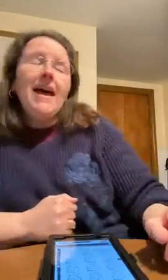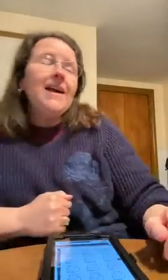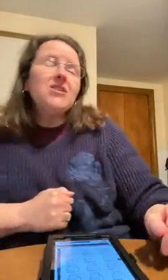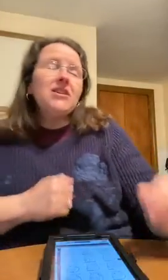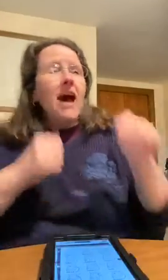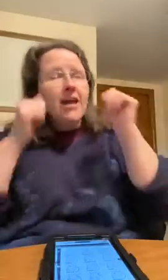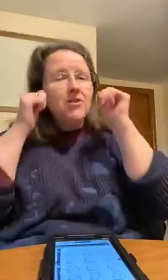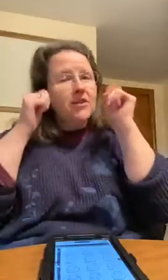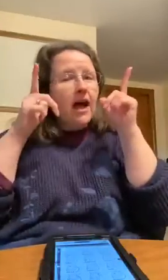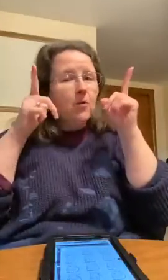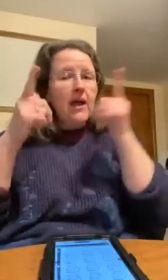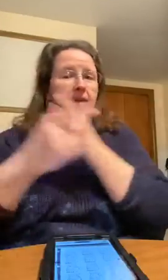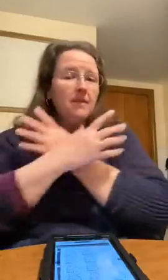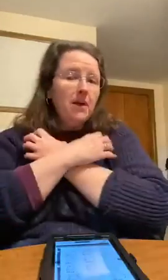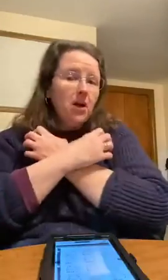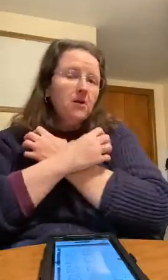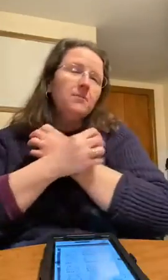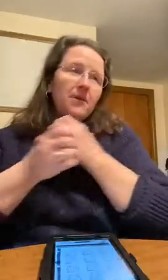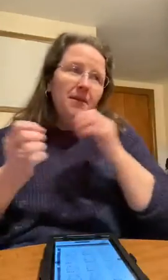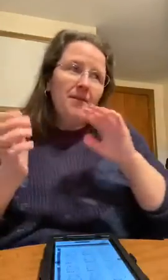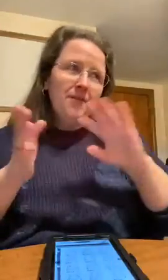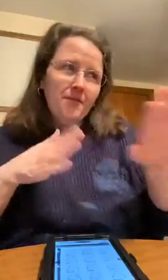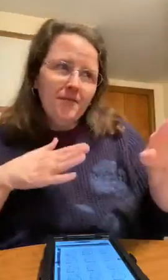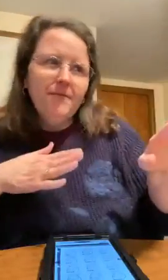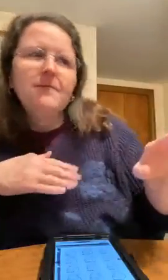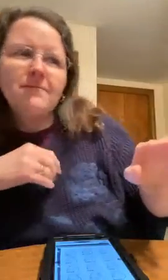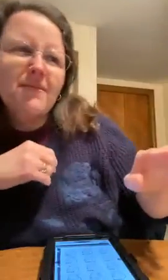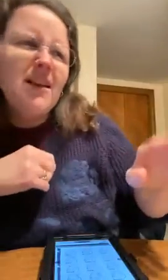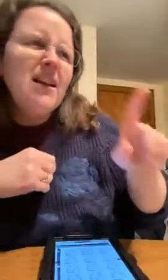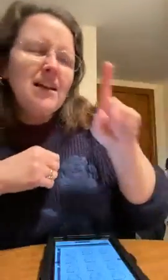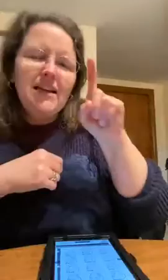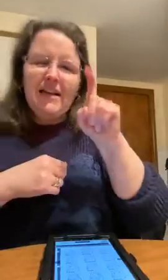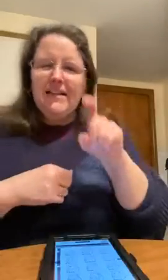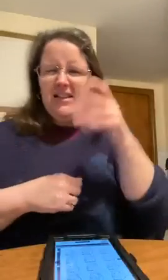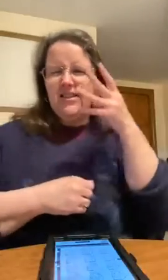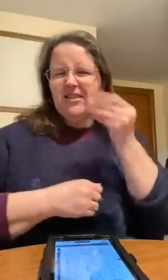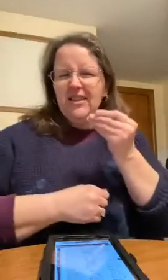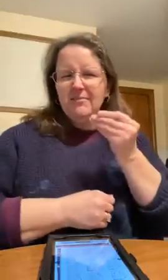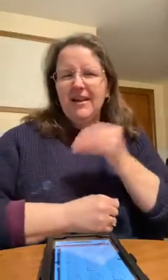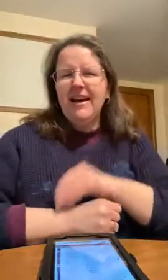Actually, I do not wake the bear because he needs to sleep.